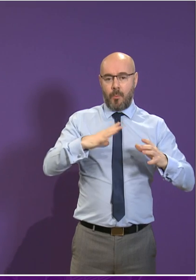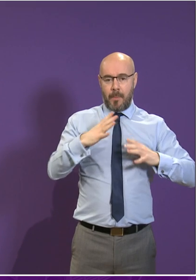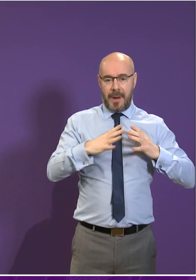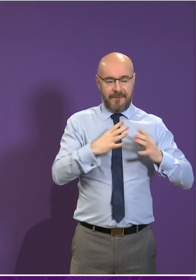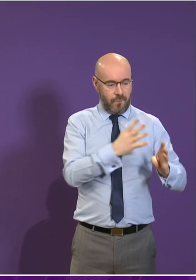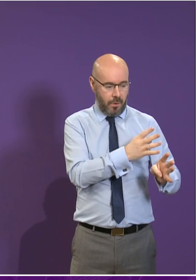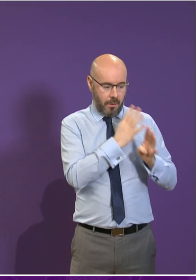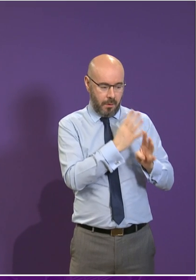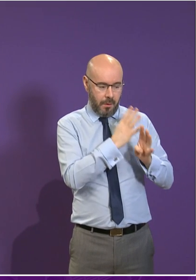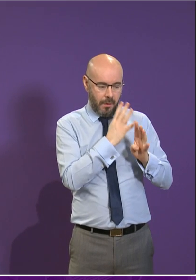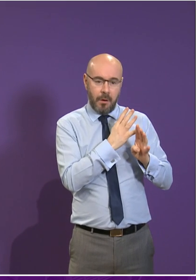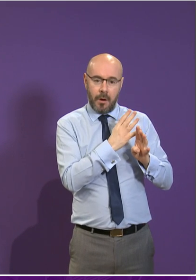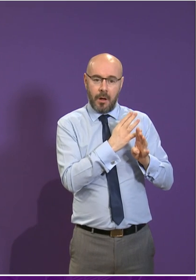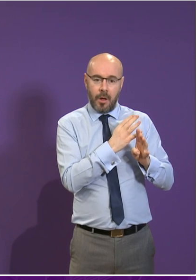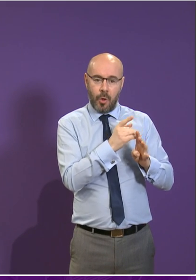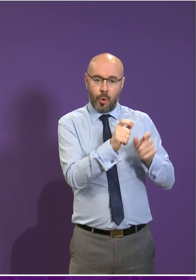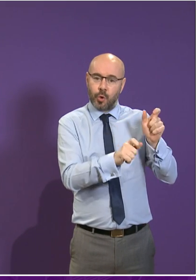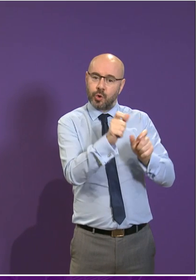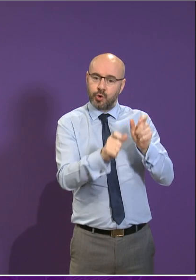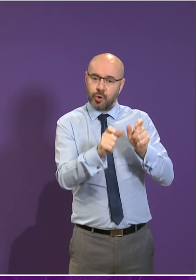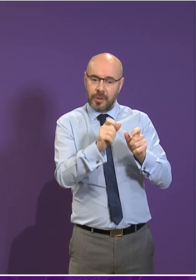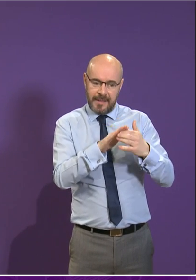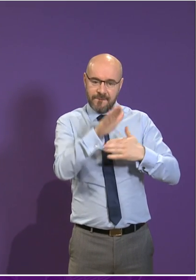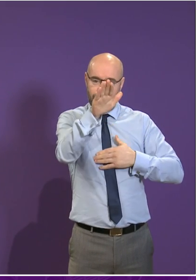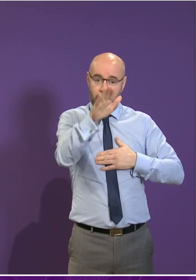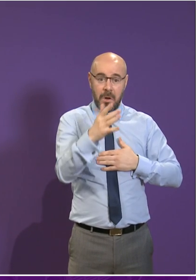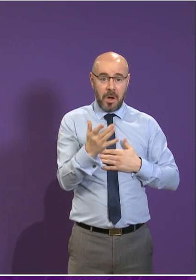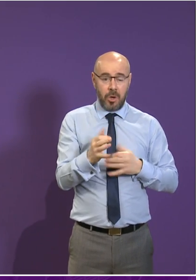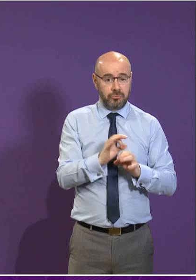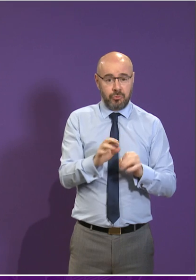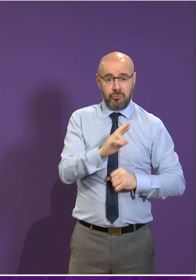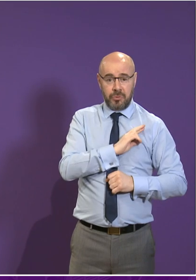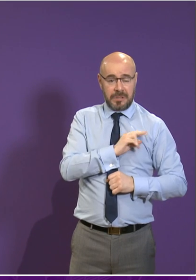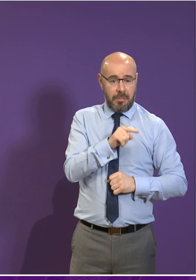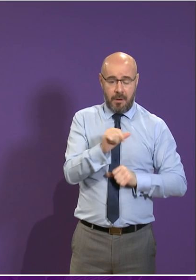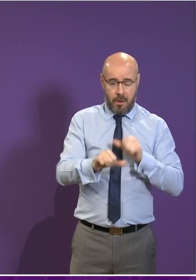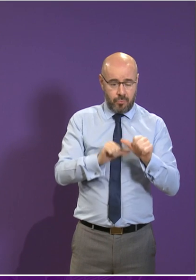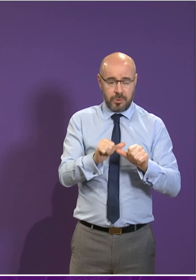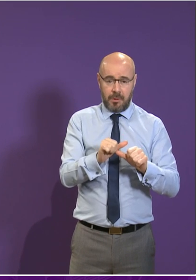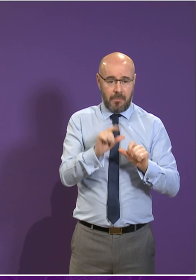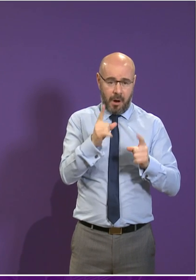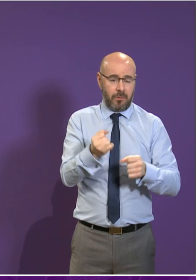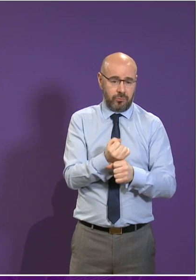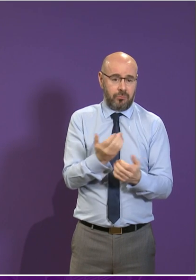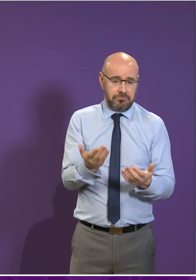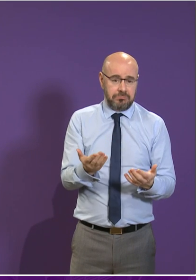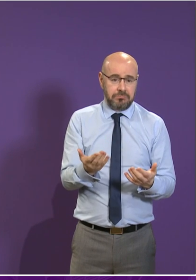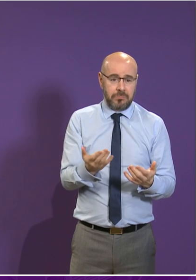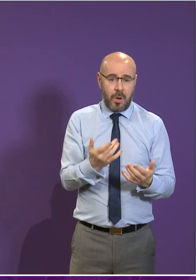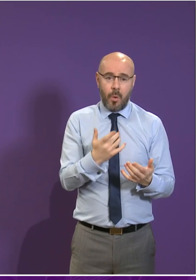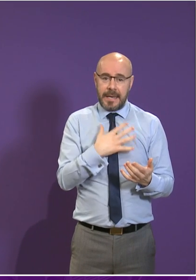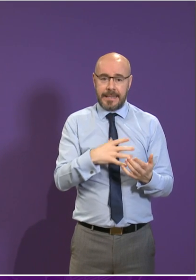that are coming through the school system at the moment. And there's absolutely no reason that same kind of process couldn't happen with the university system as well. So just to make the